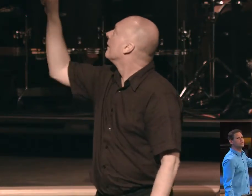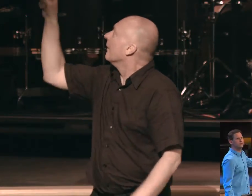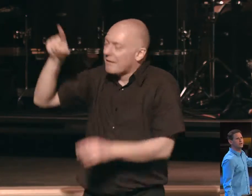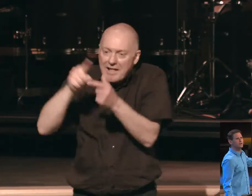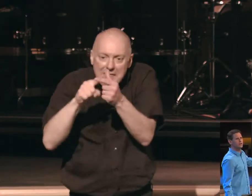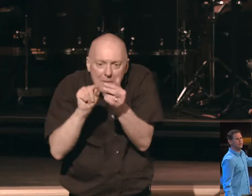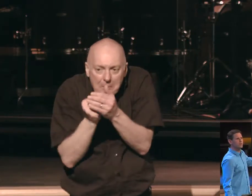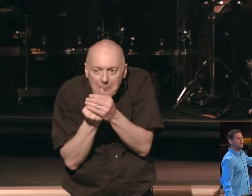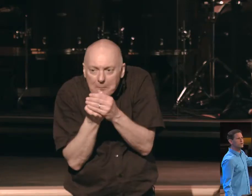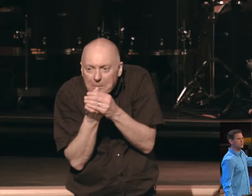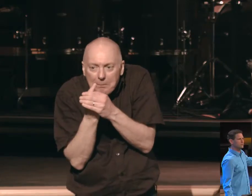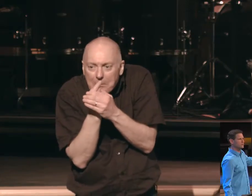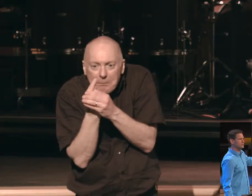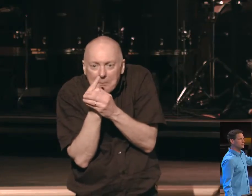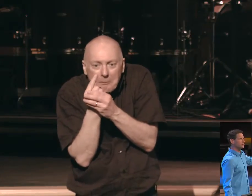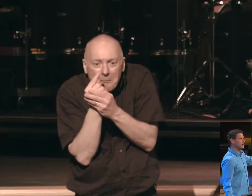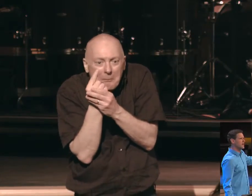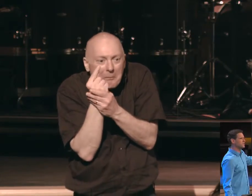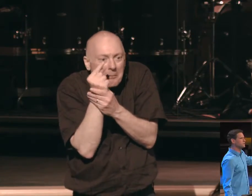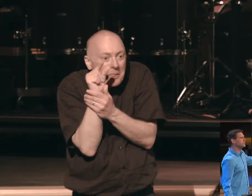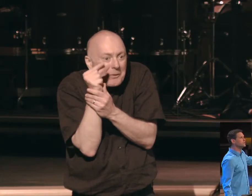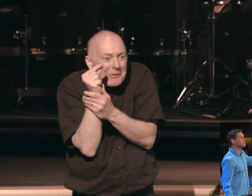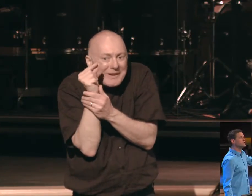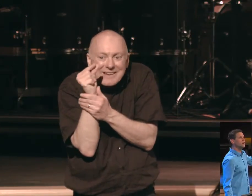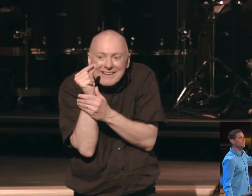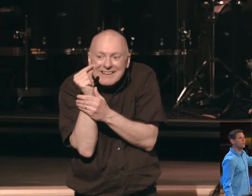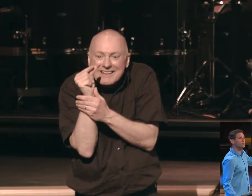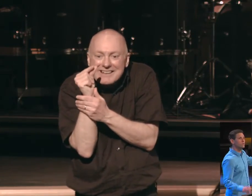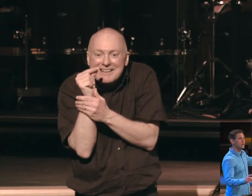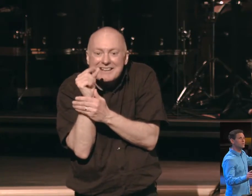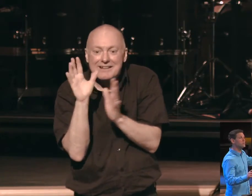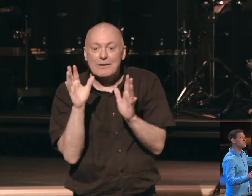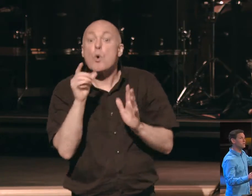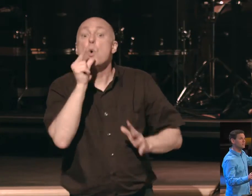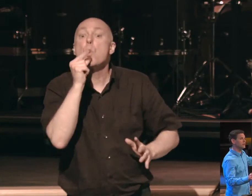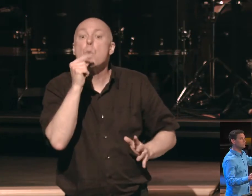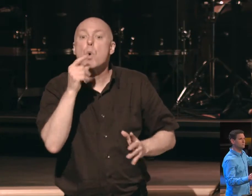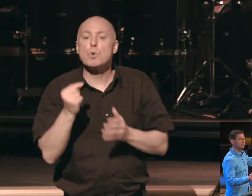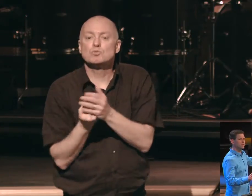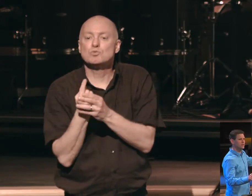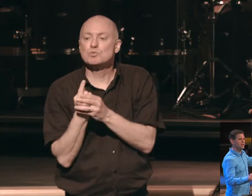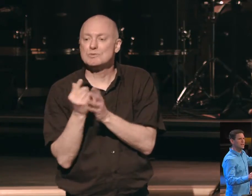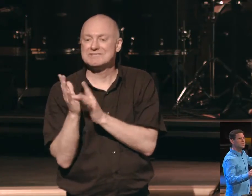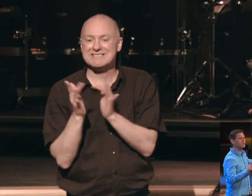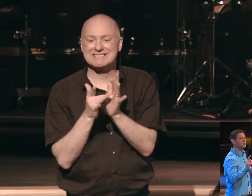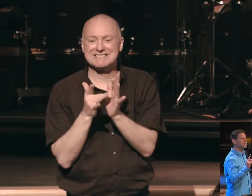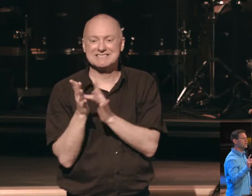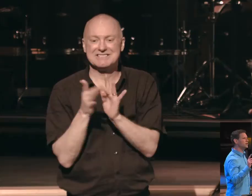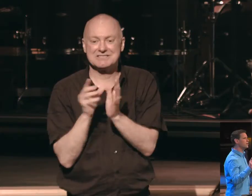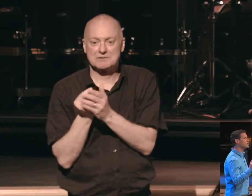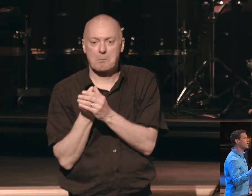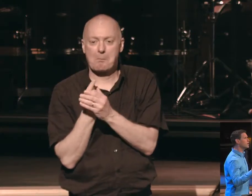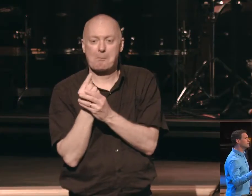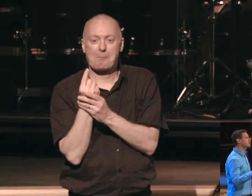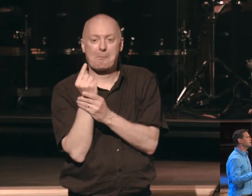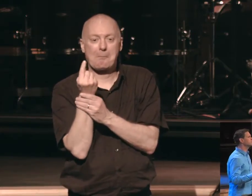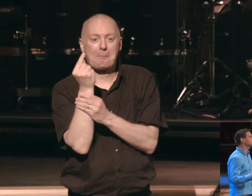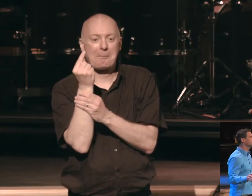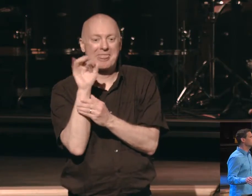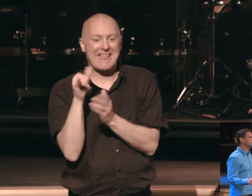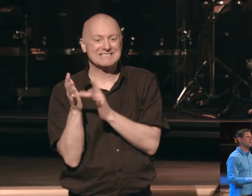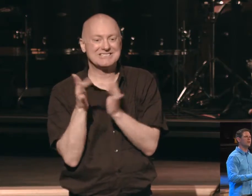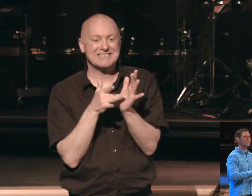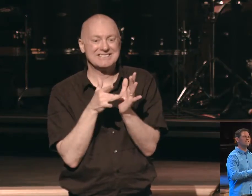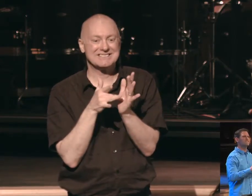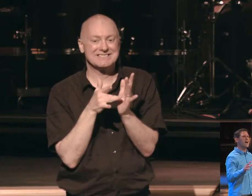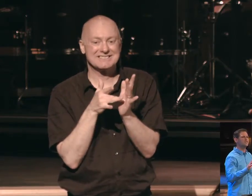little shoot that emerges. And this little shoot came in the form of a baby in Bethlehem. In complete and utter poverty, in